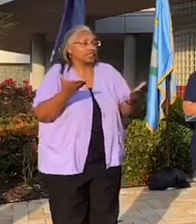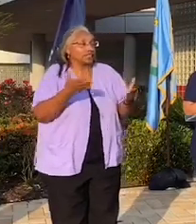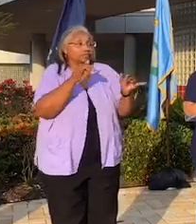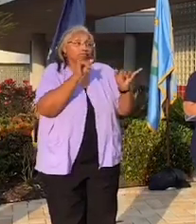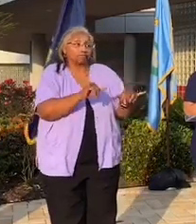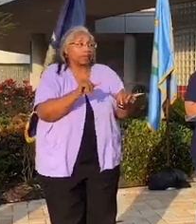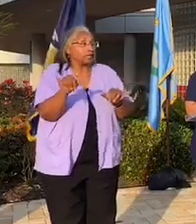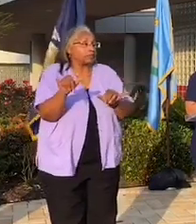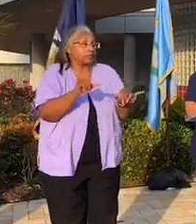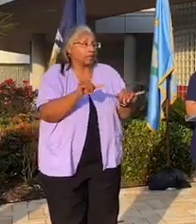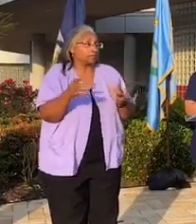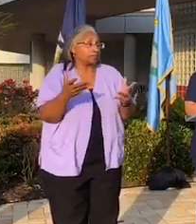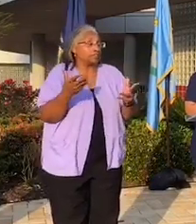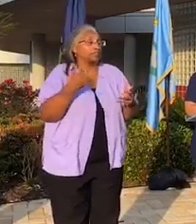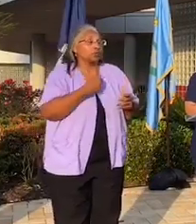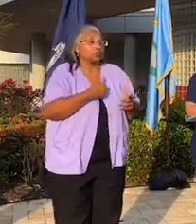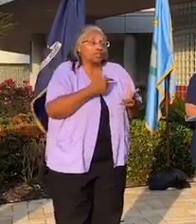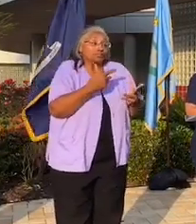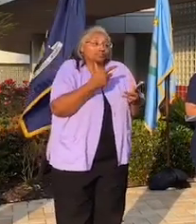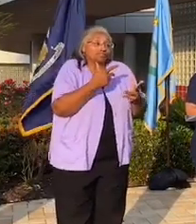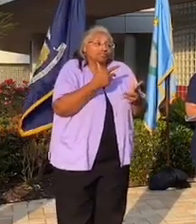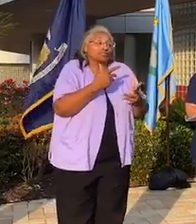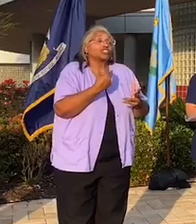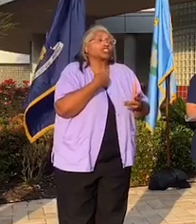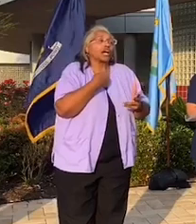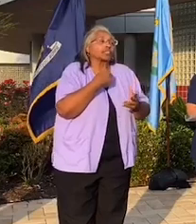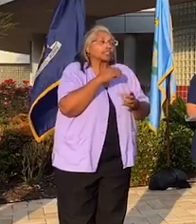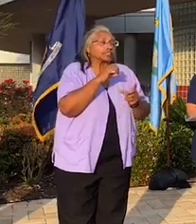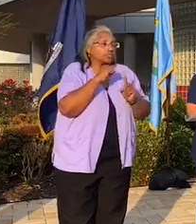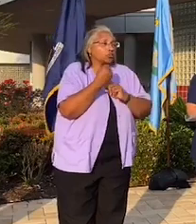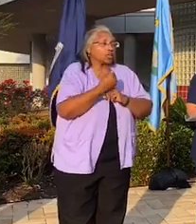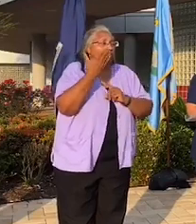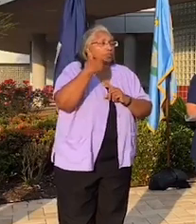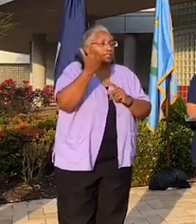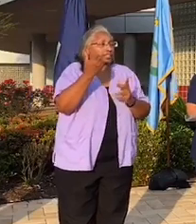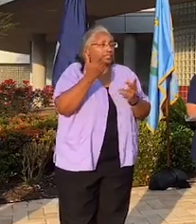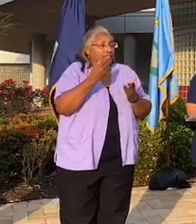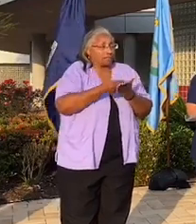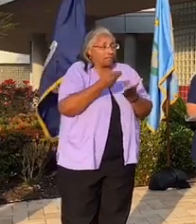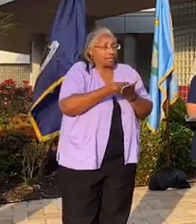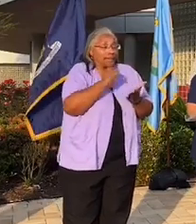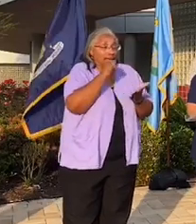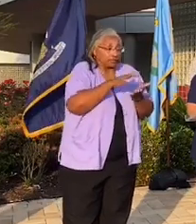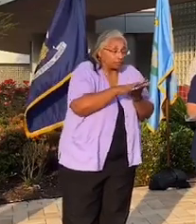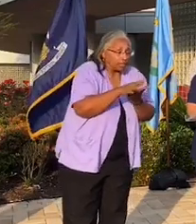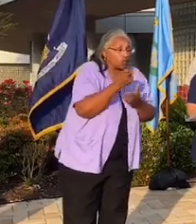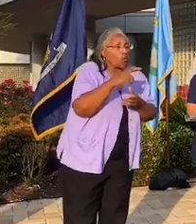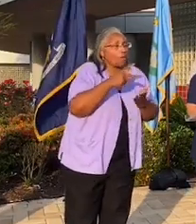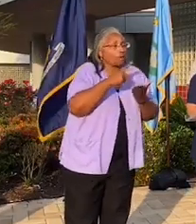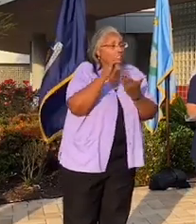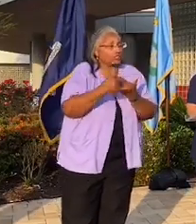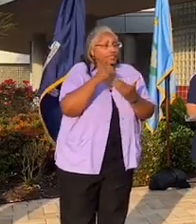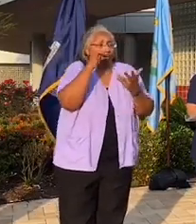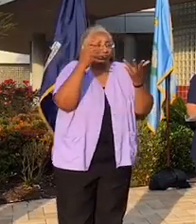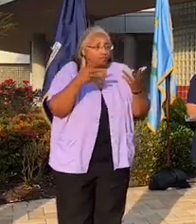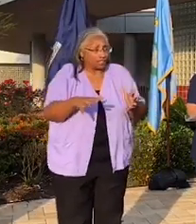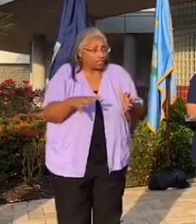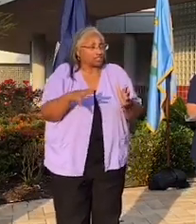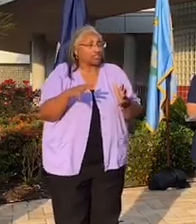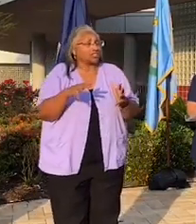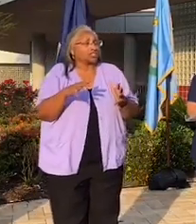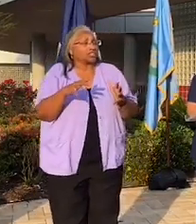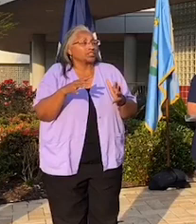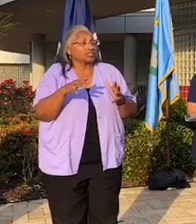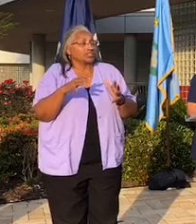this predicament simply because resources were not spent or projects were not delivered in a timely manner through